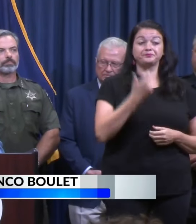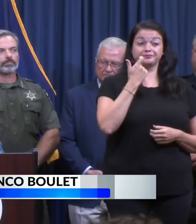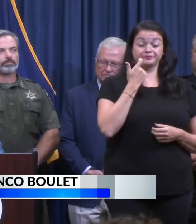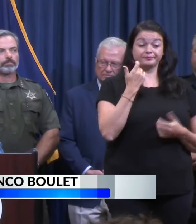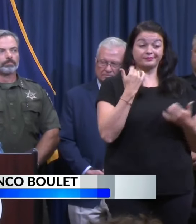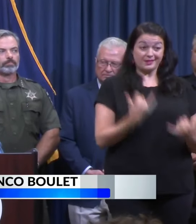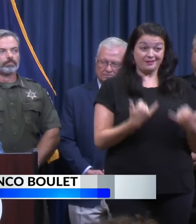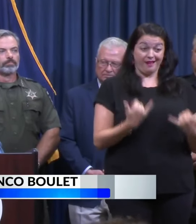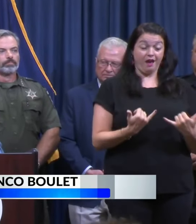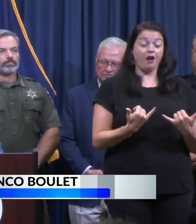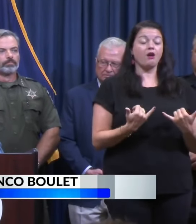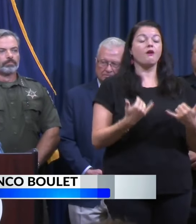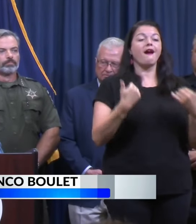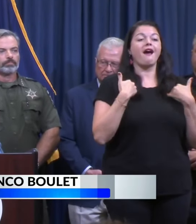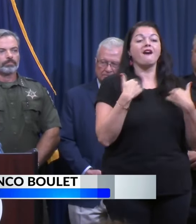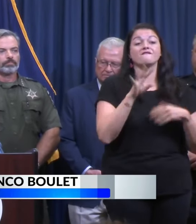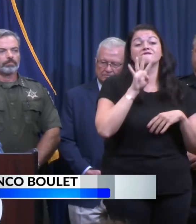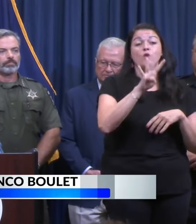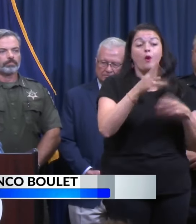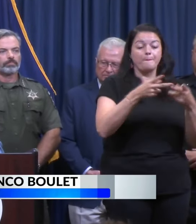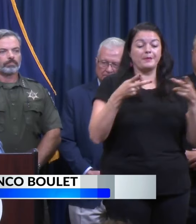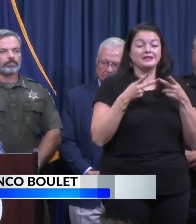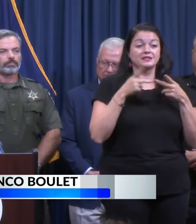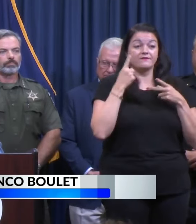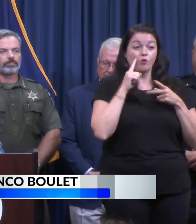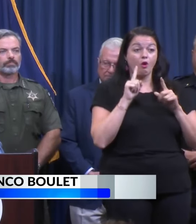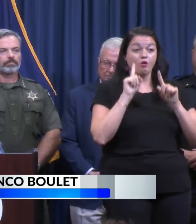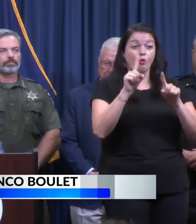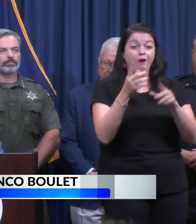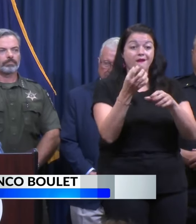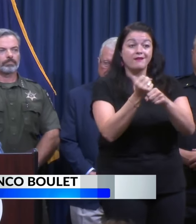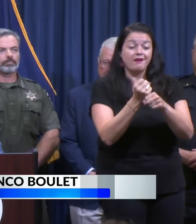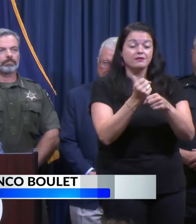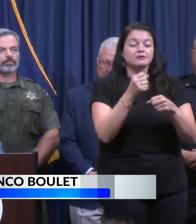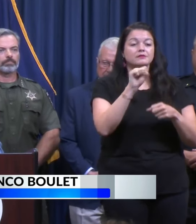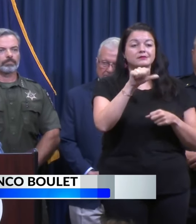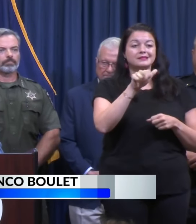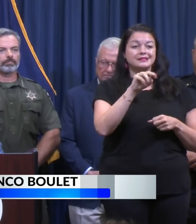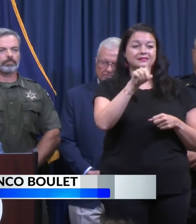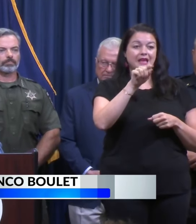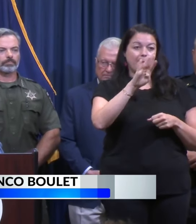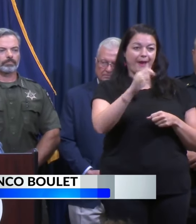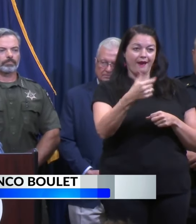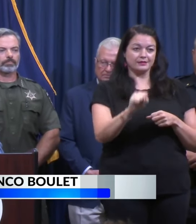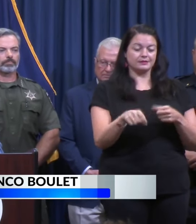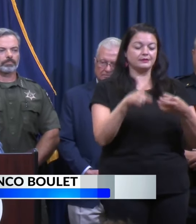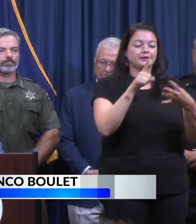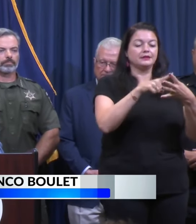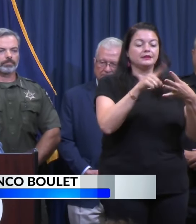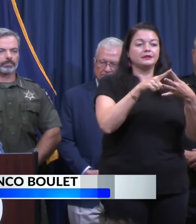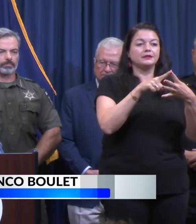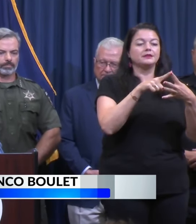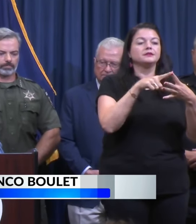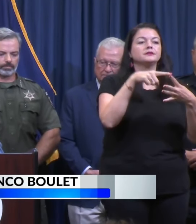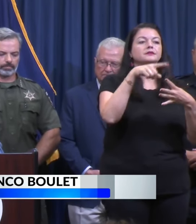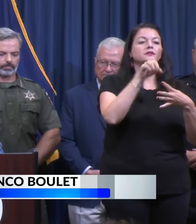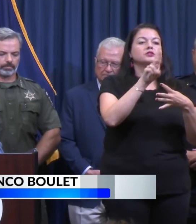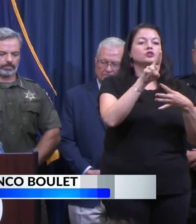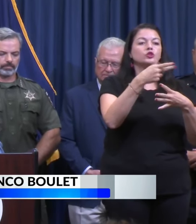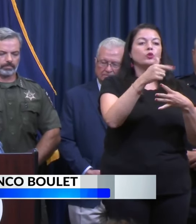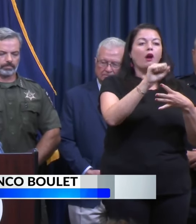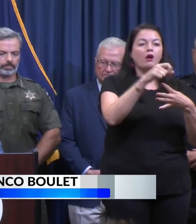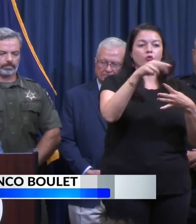sandbag locations in Lafayette open and accessible at 400 Dugar Road, Picard Park at 130 Park